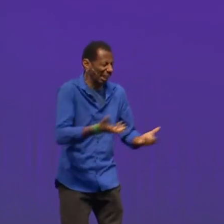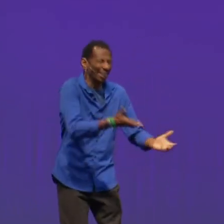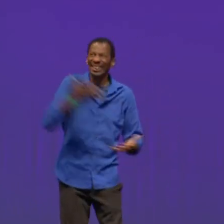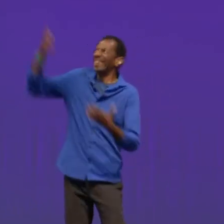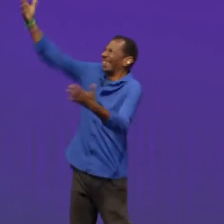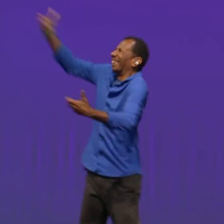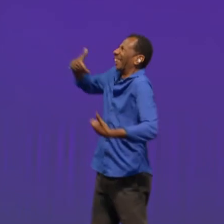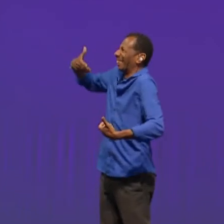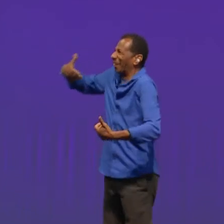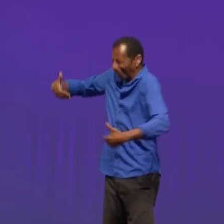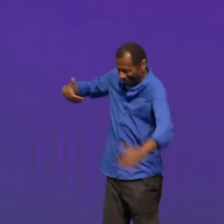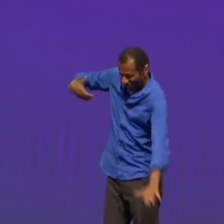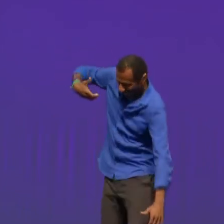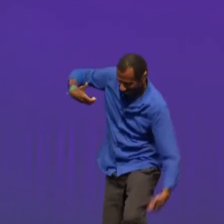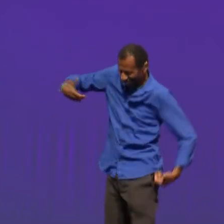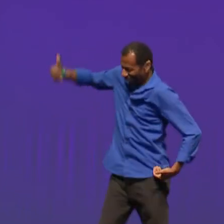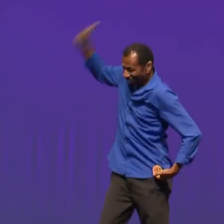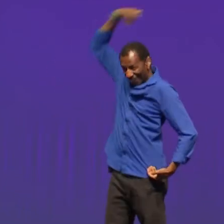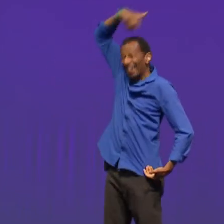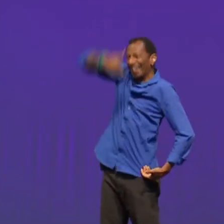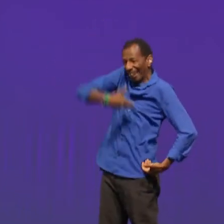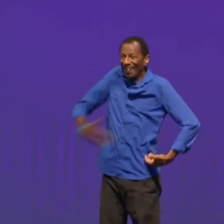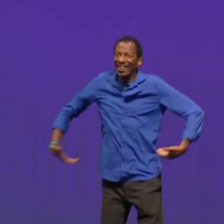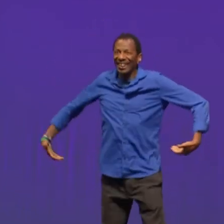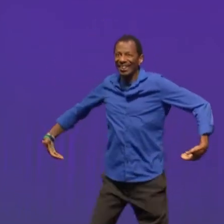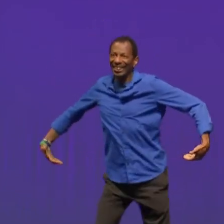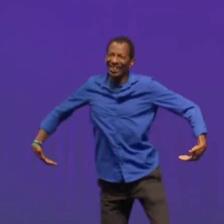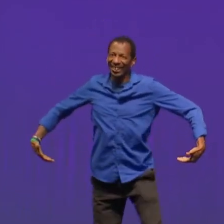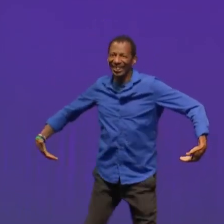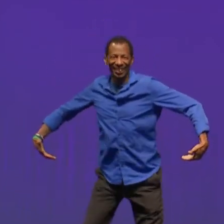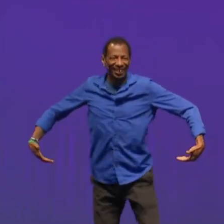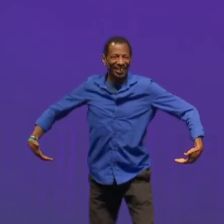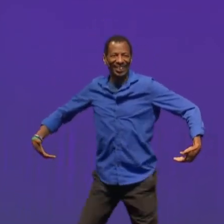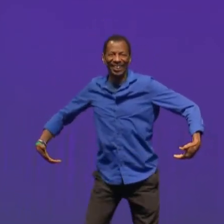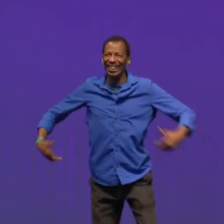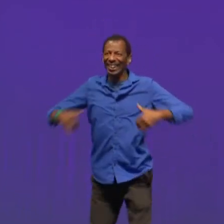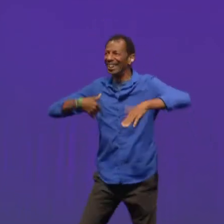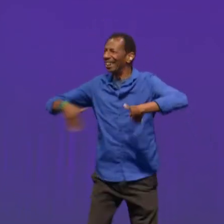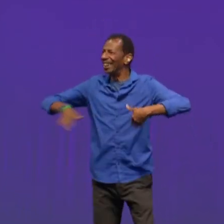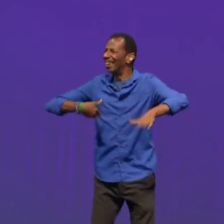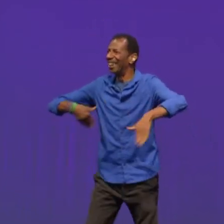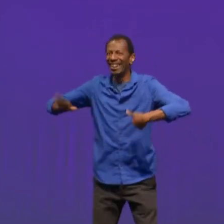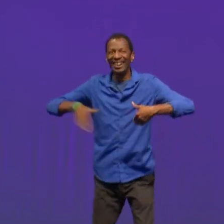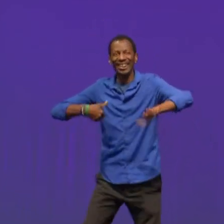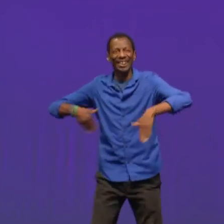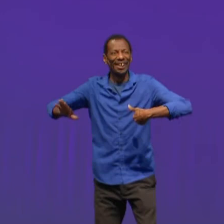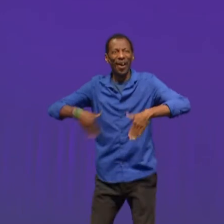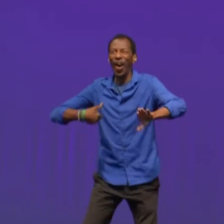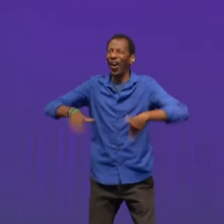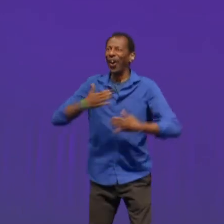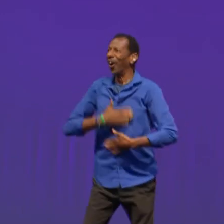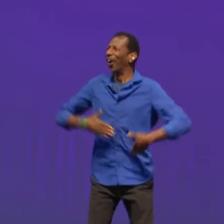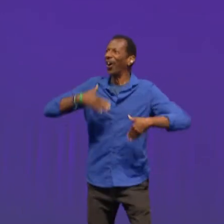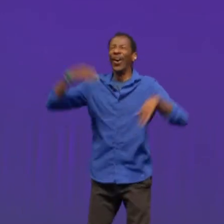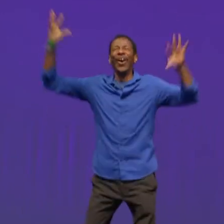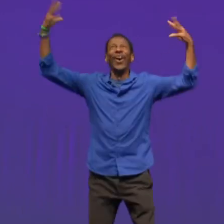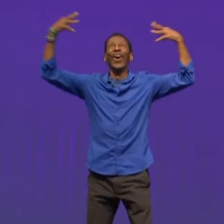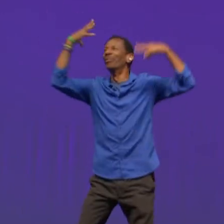All right. Here you go, sir. So here I am walking on the beach in my inner tubes, enjoying